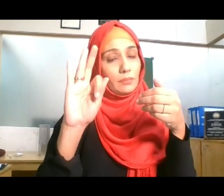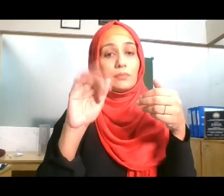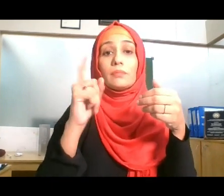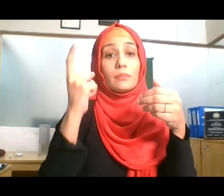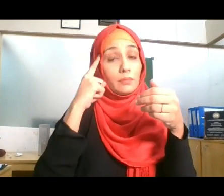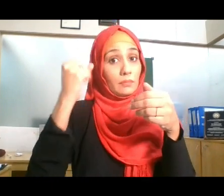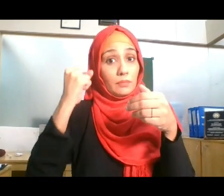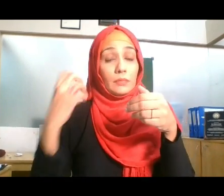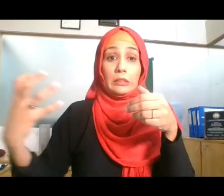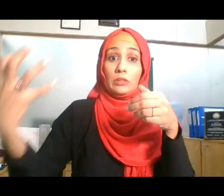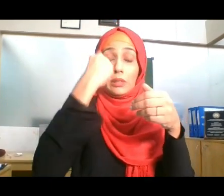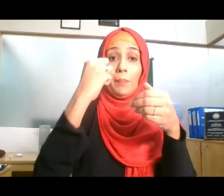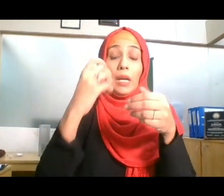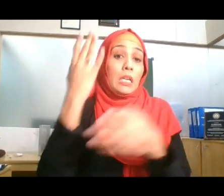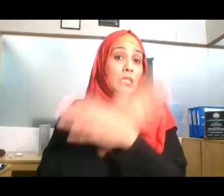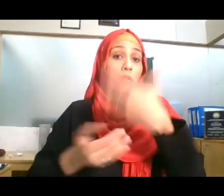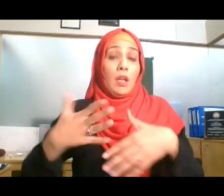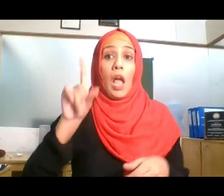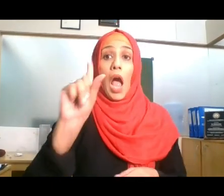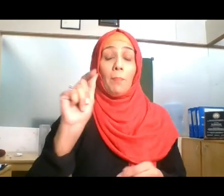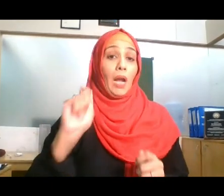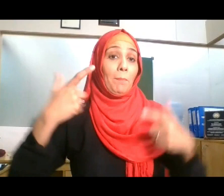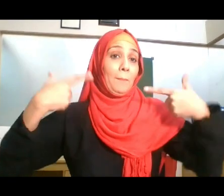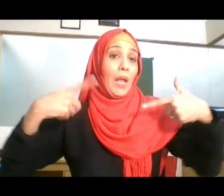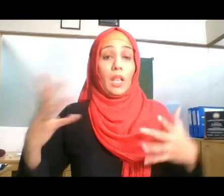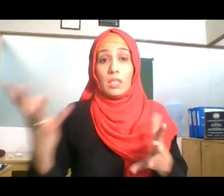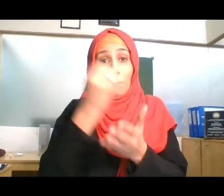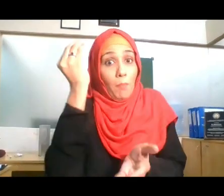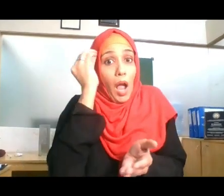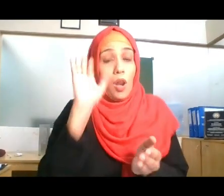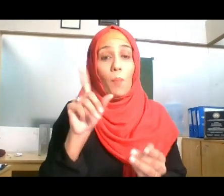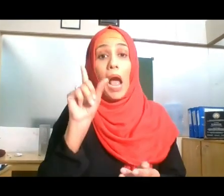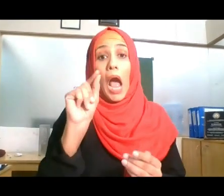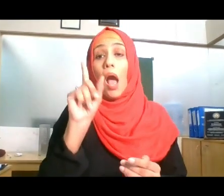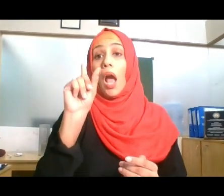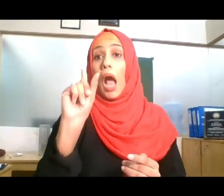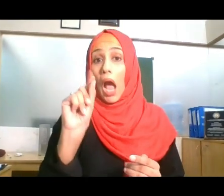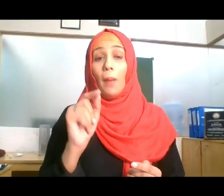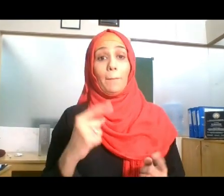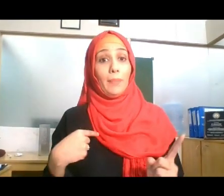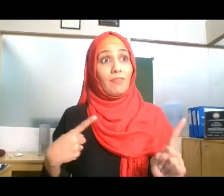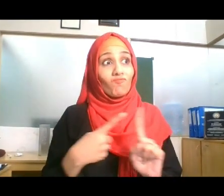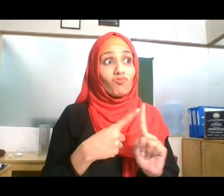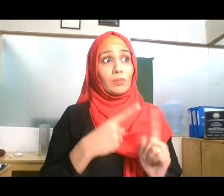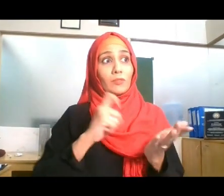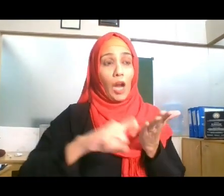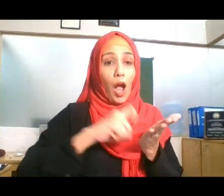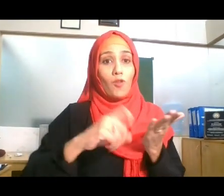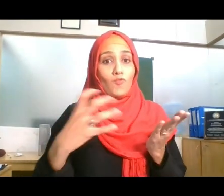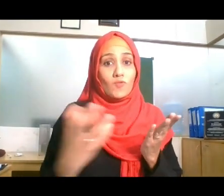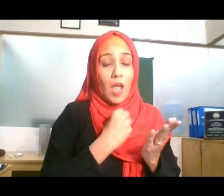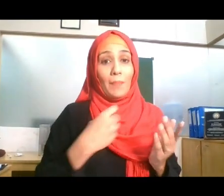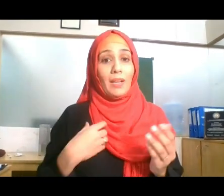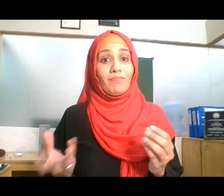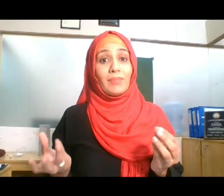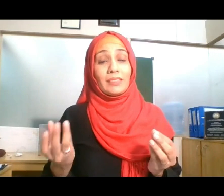international platforms for disability inclusion as a priority, as a core values of the organization rest on the strength of the partnerships and